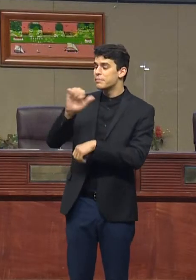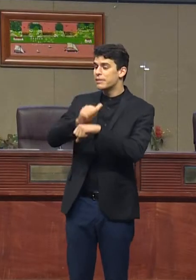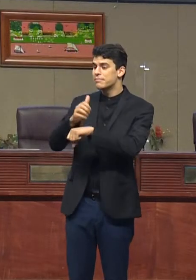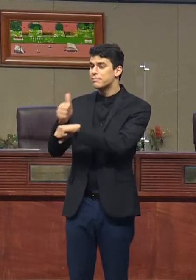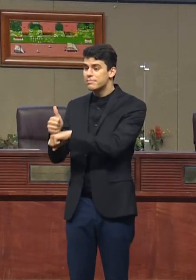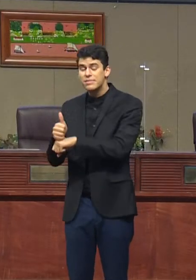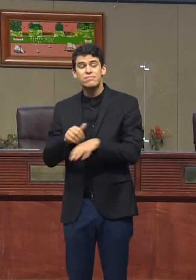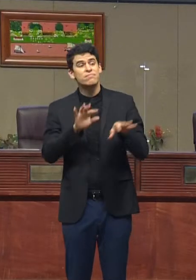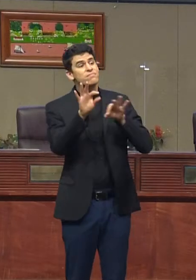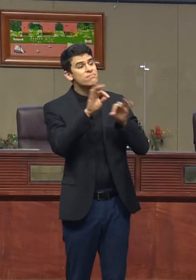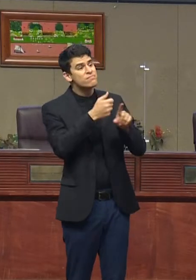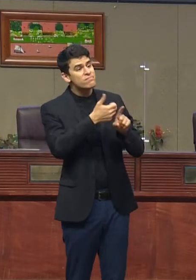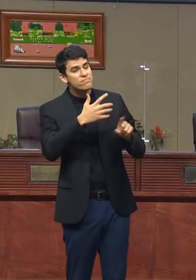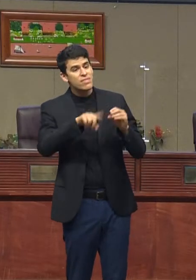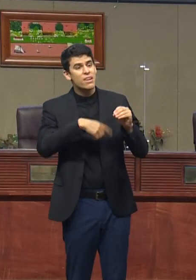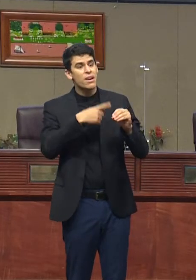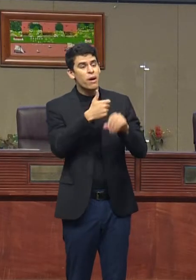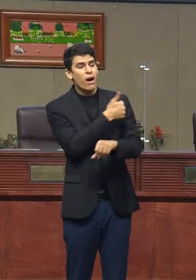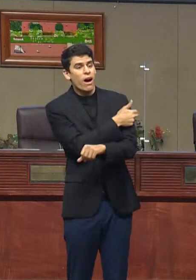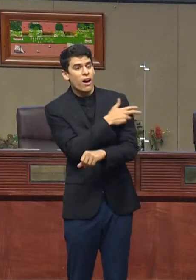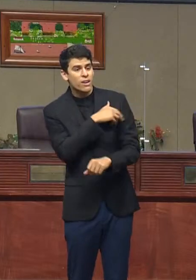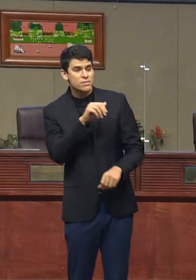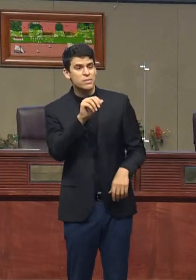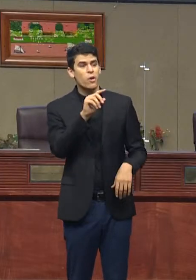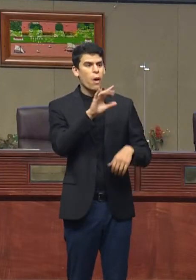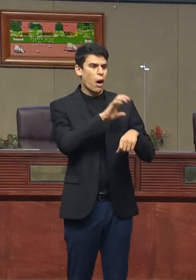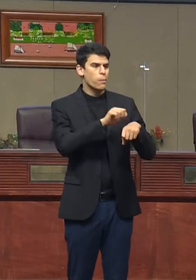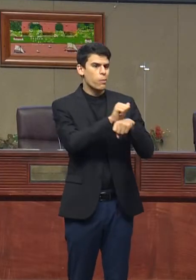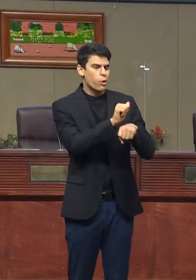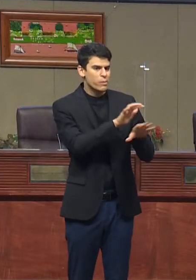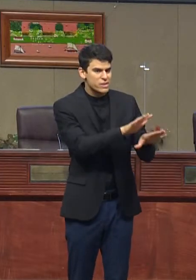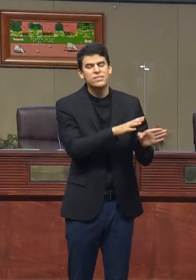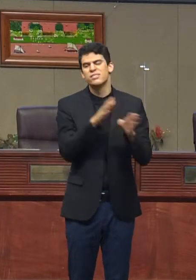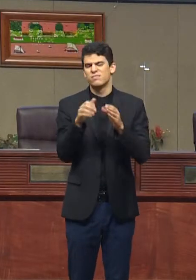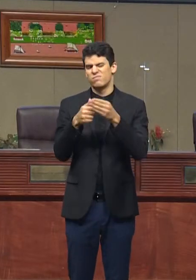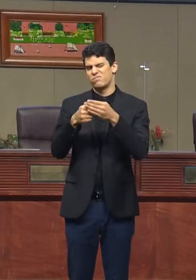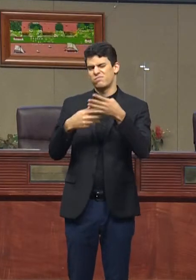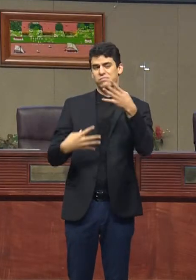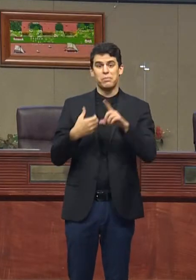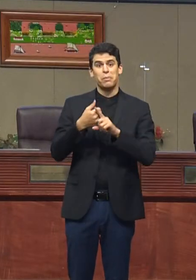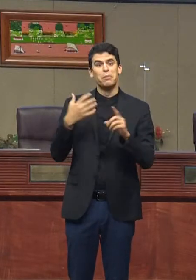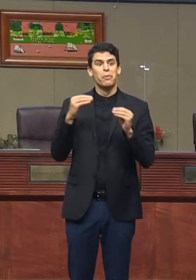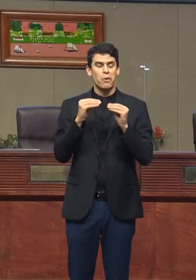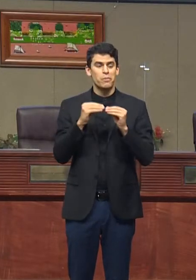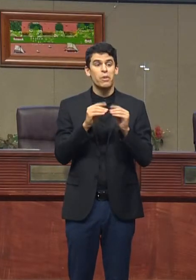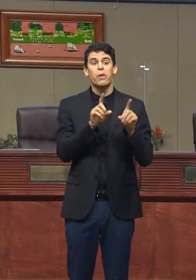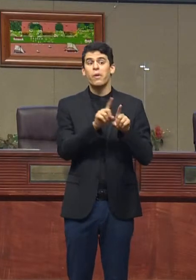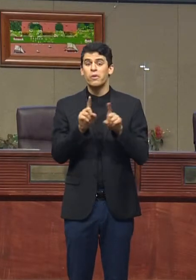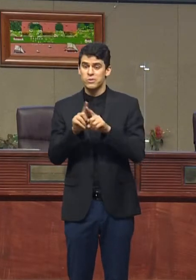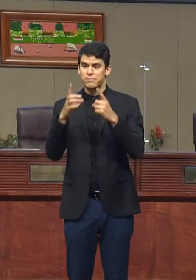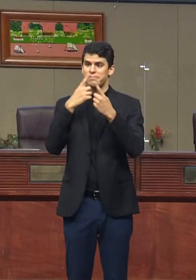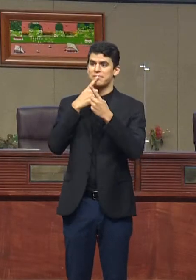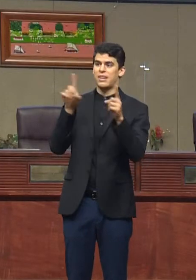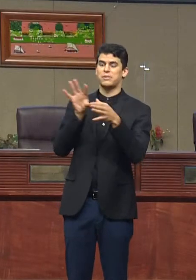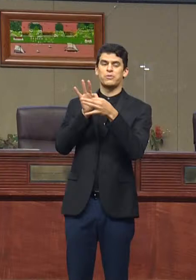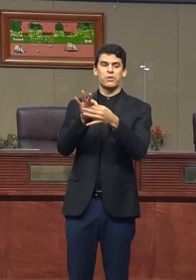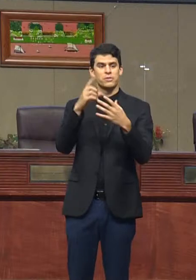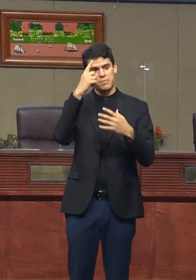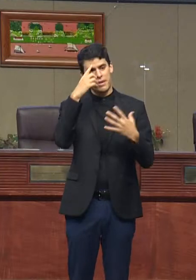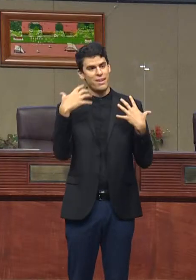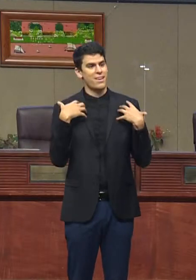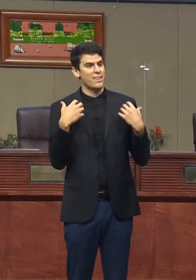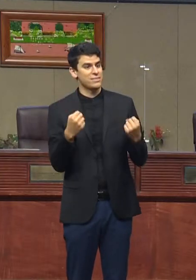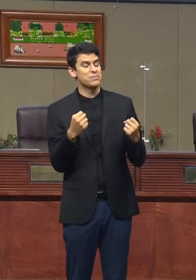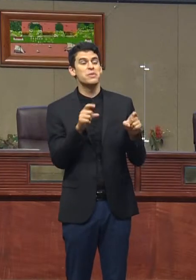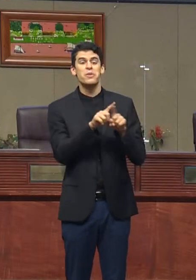Advent Health vaccination appointments, and much more. The mayor will also have a big announcement on mental health and support offered